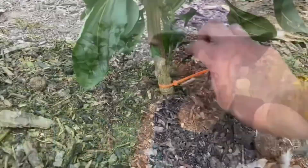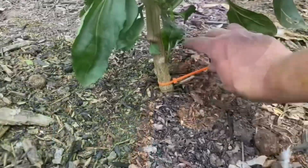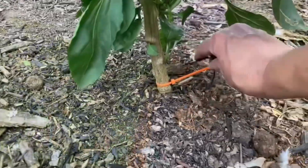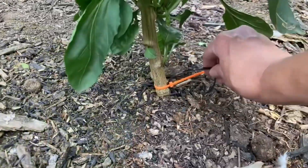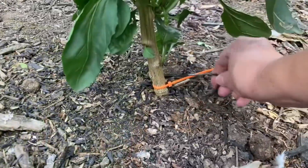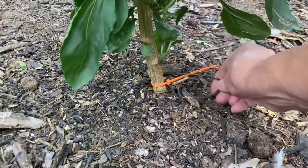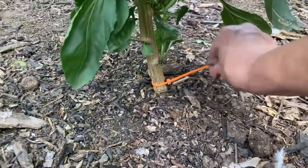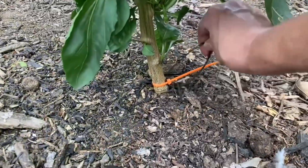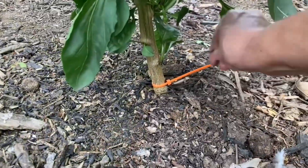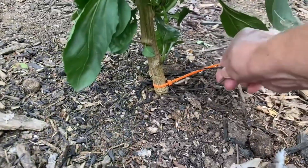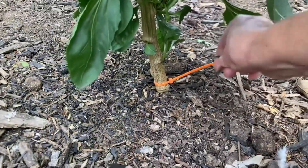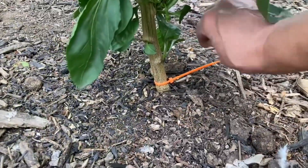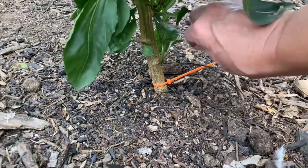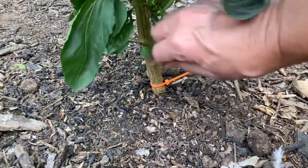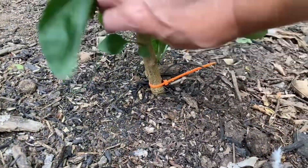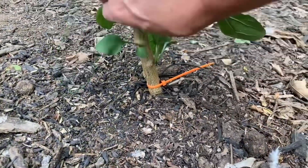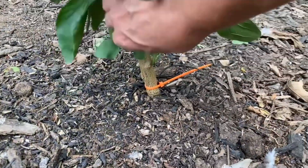really quickly.